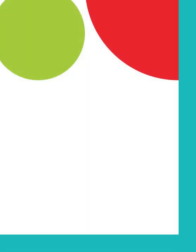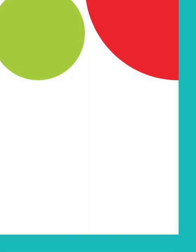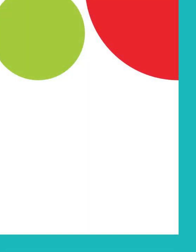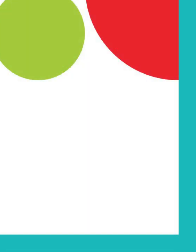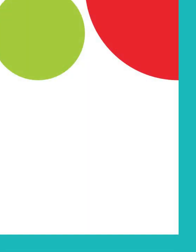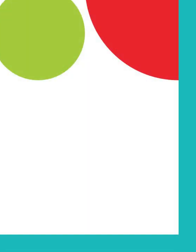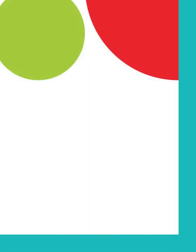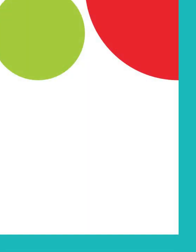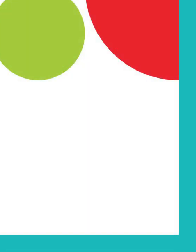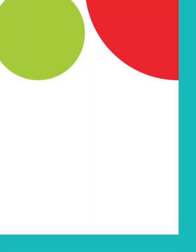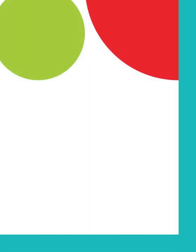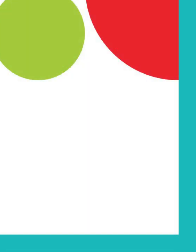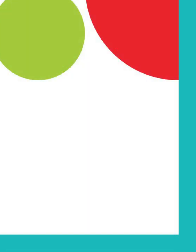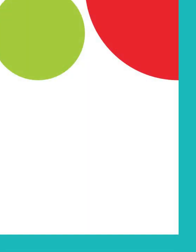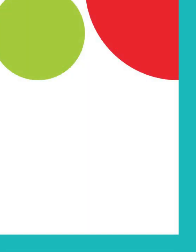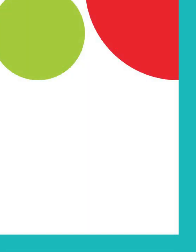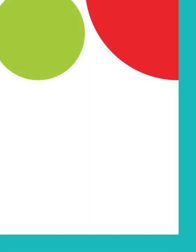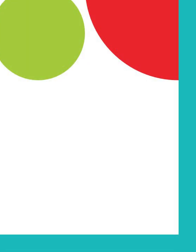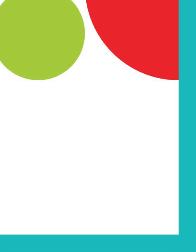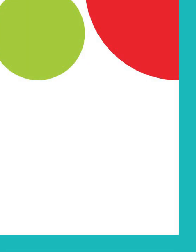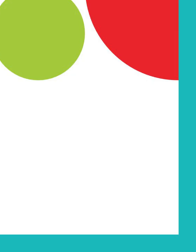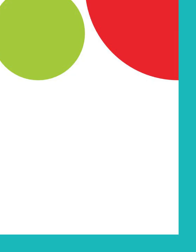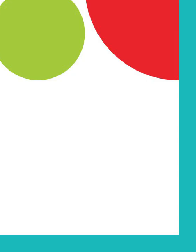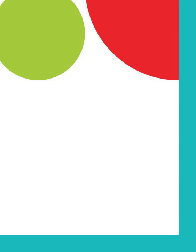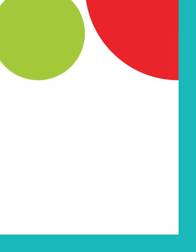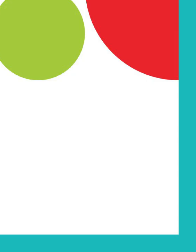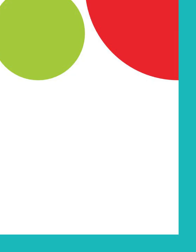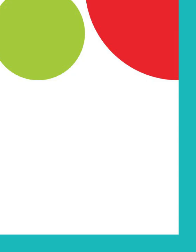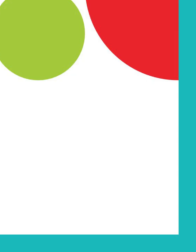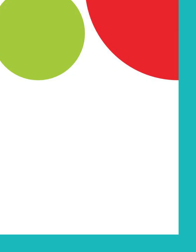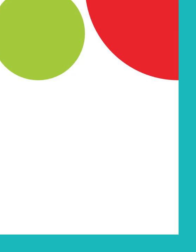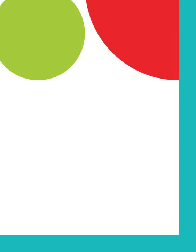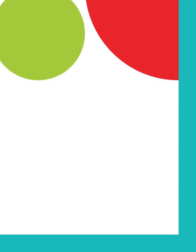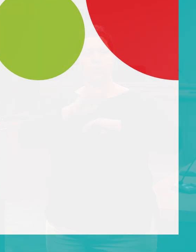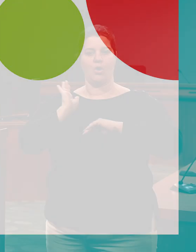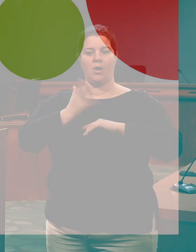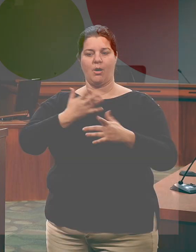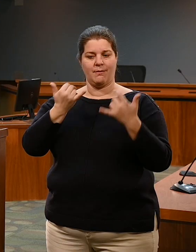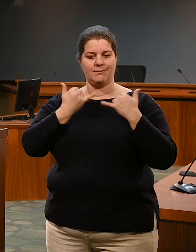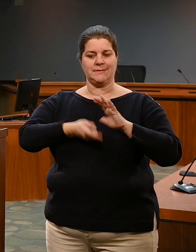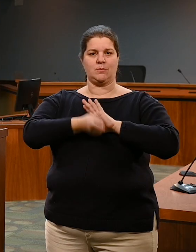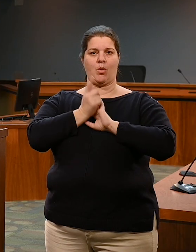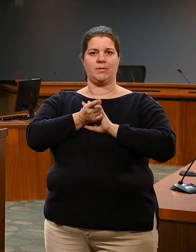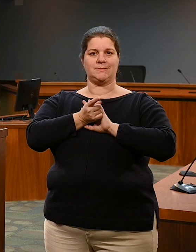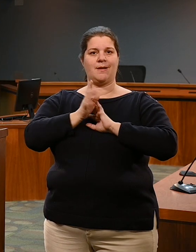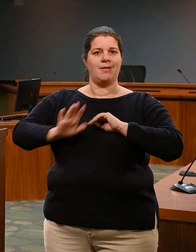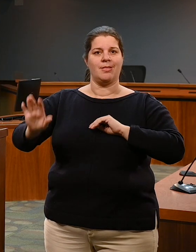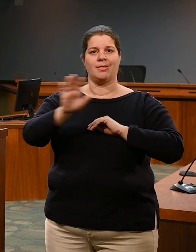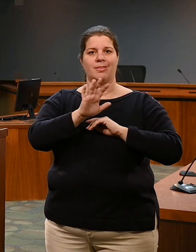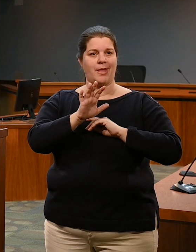we will continue to meet the magic of this moment before it becomes a memory. Together, we will help